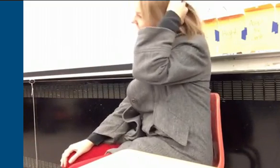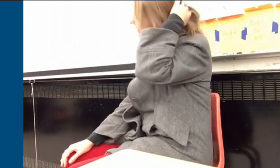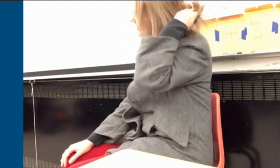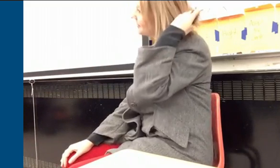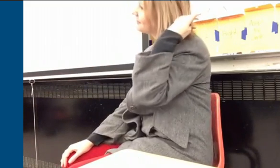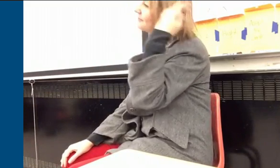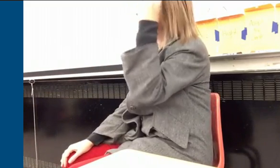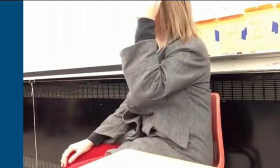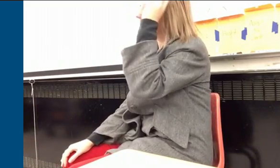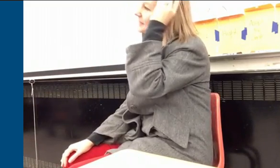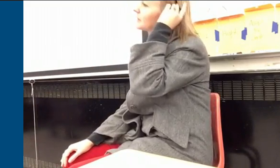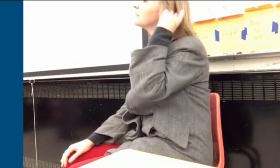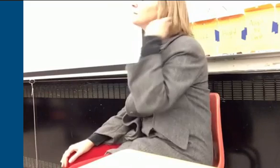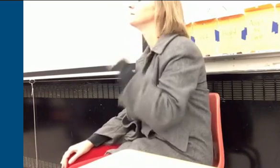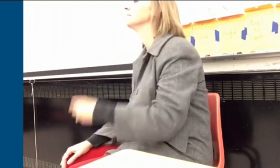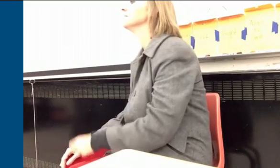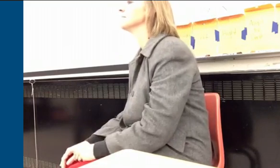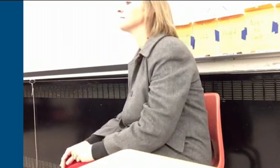The papers.